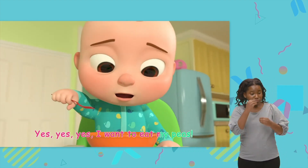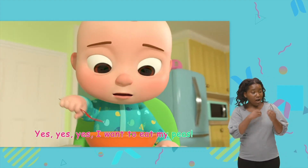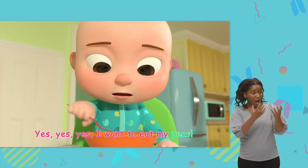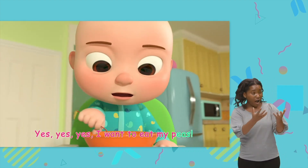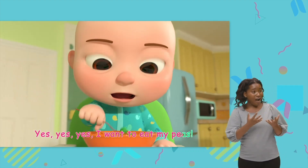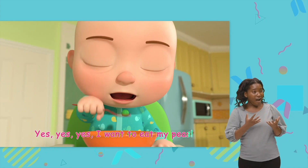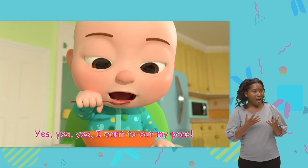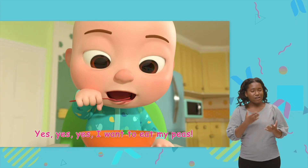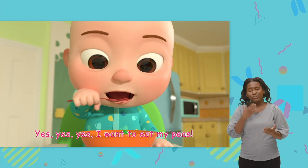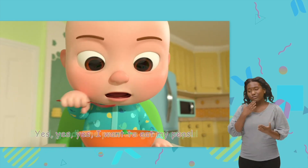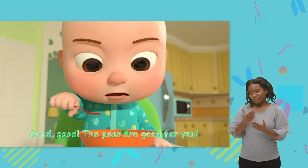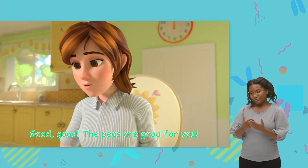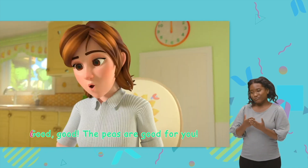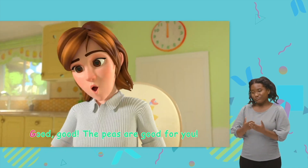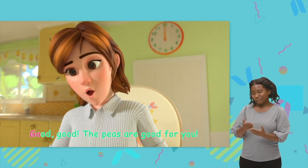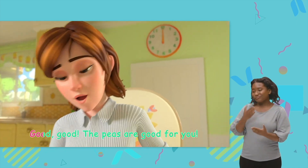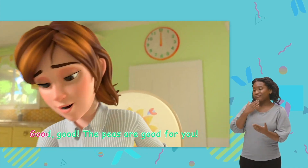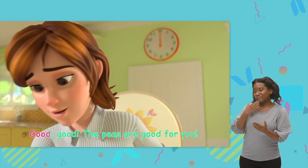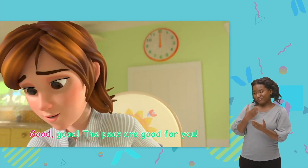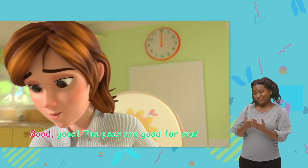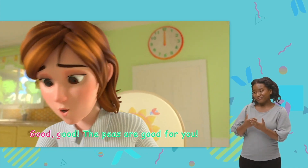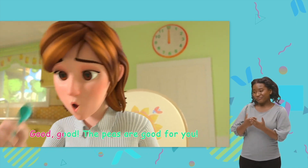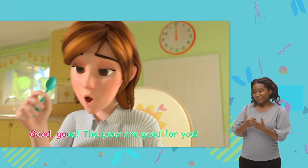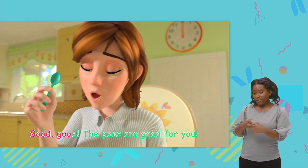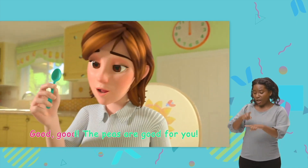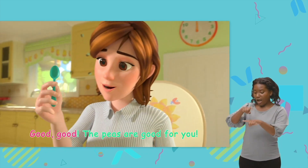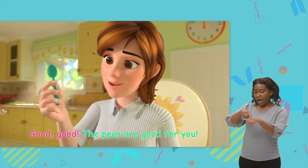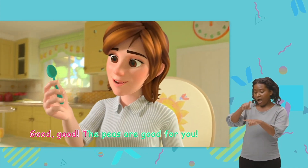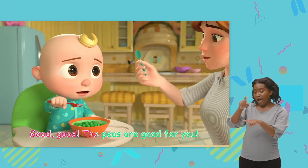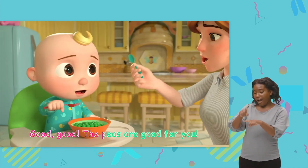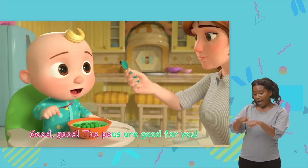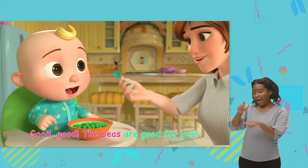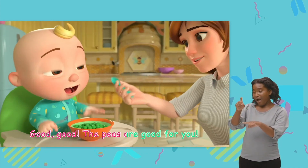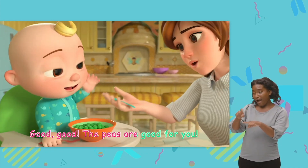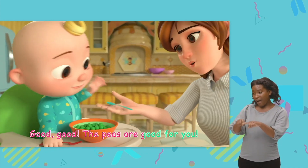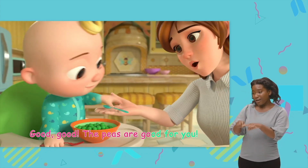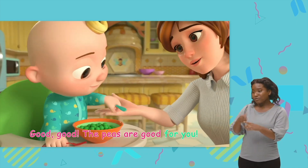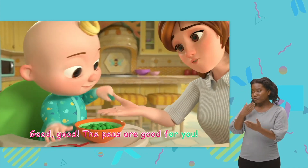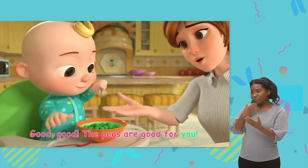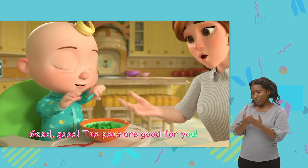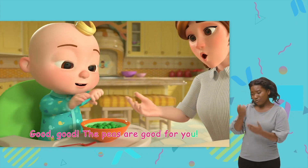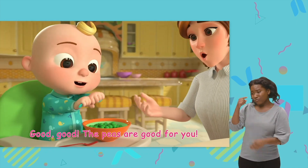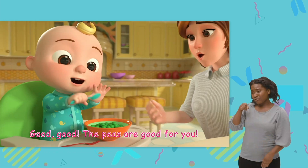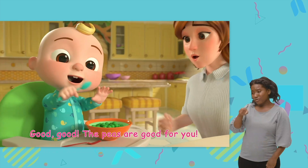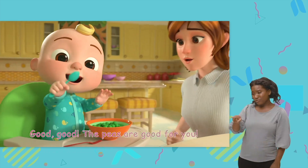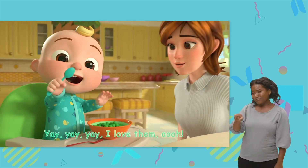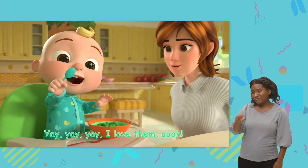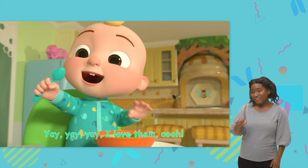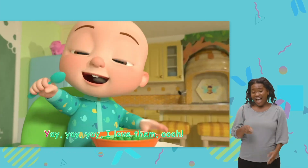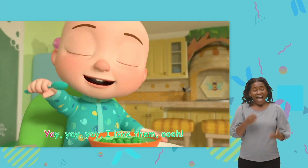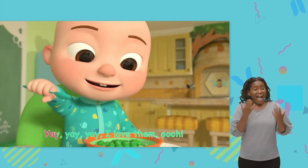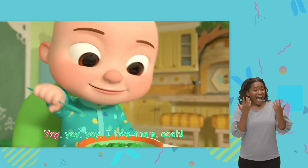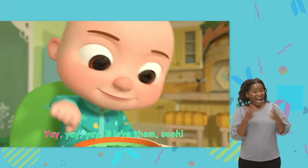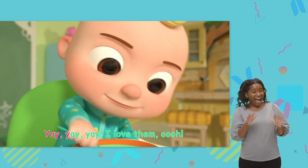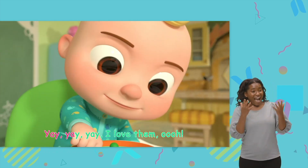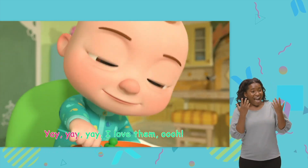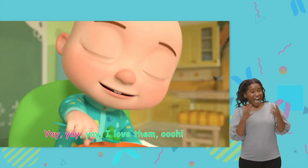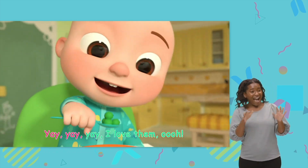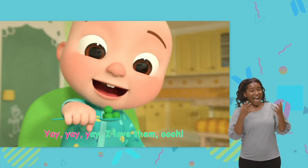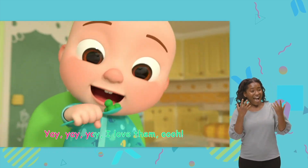my peas. Good, good, the peas are good for you. Yay, yay,